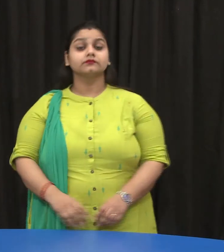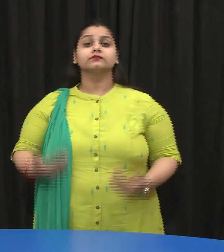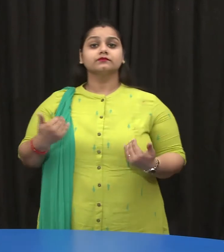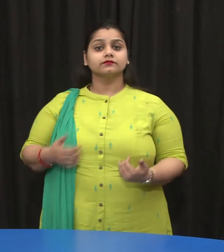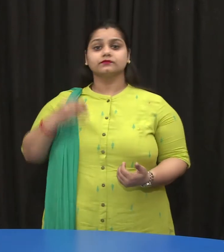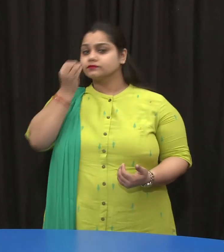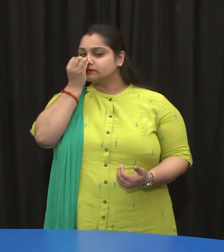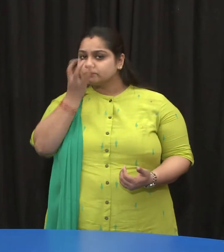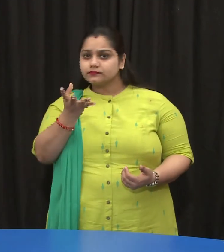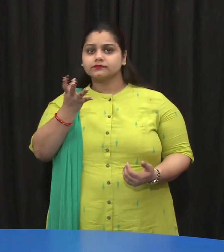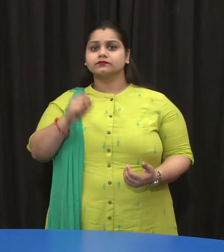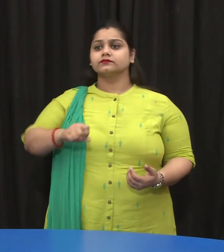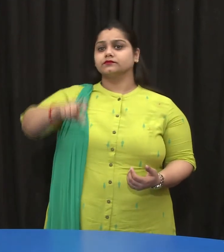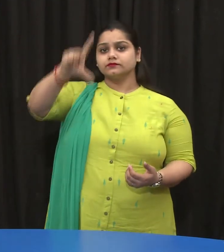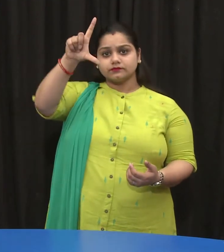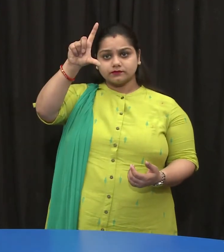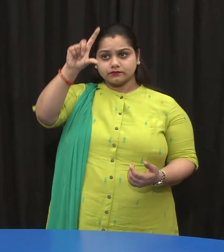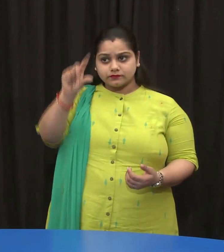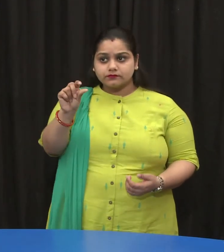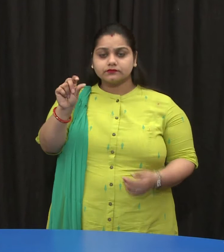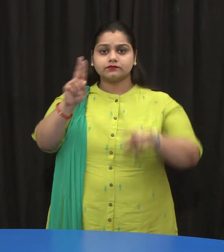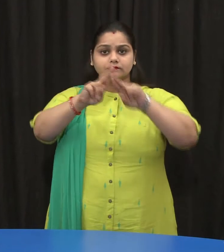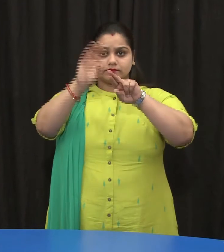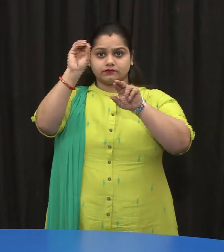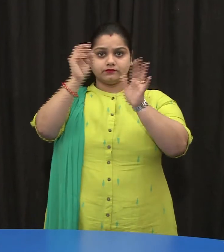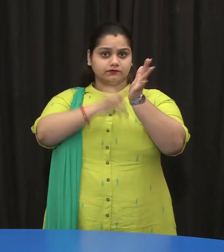We can easily increase or decrease the size